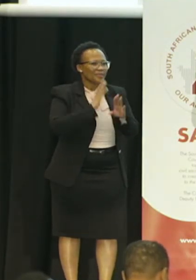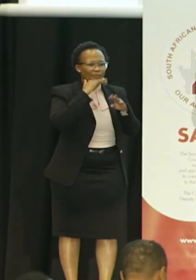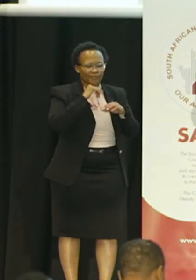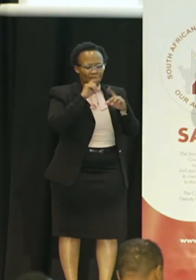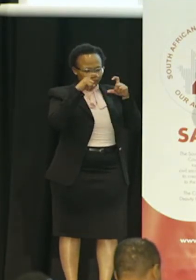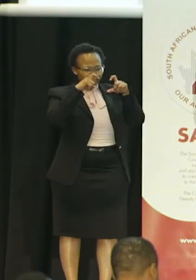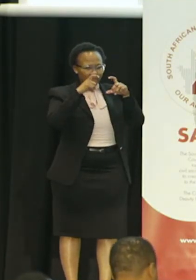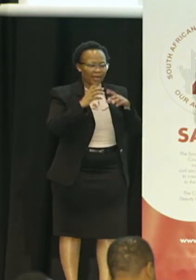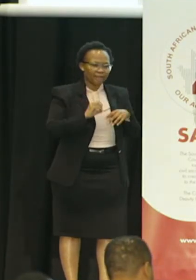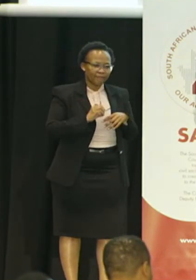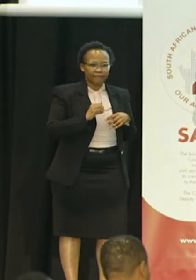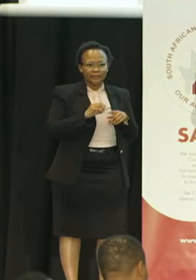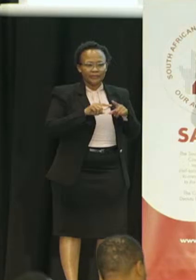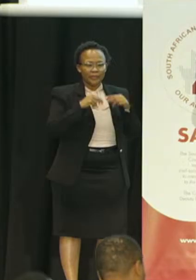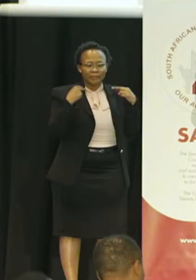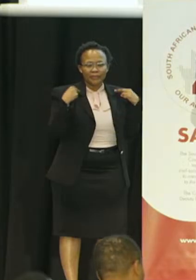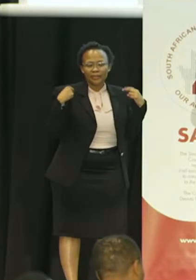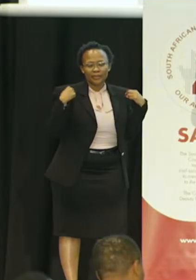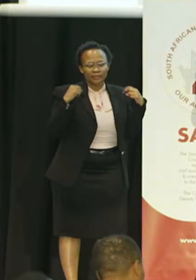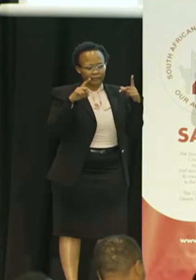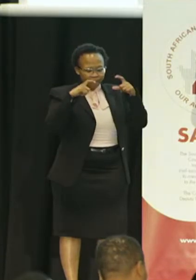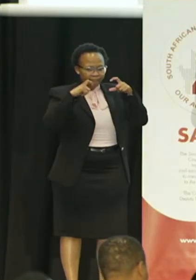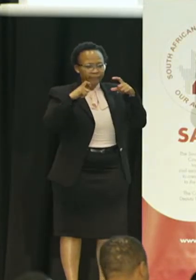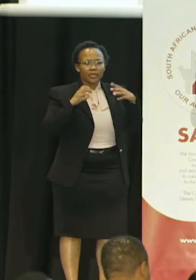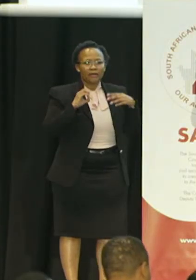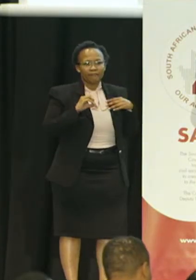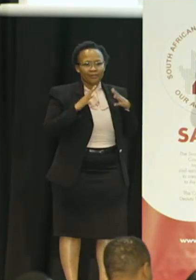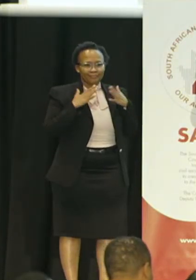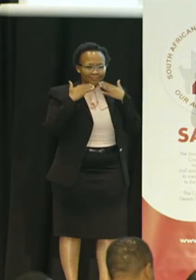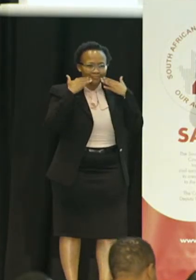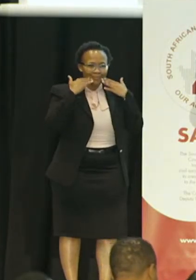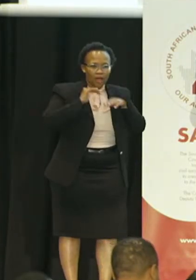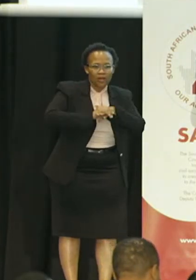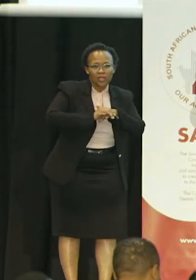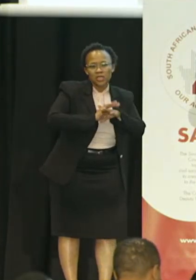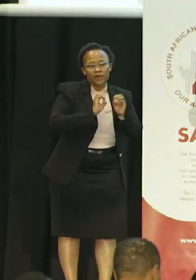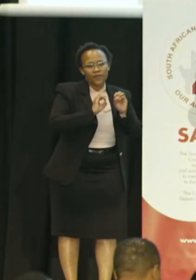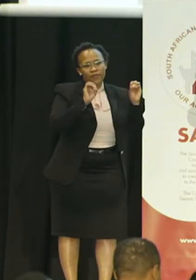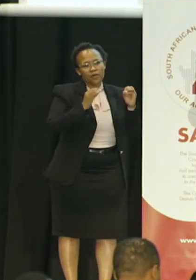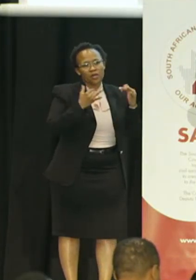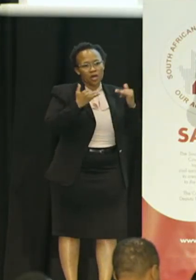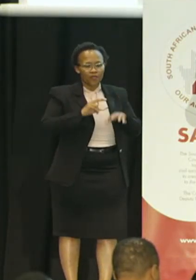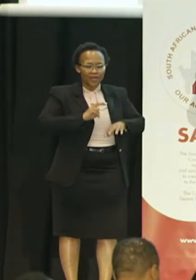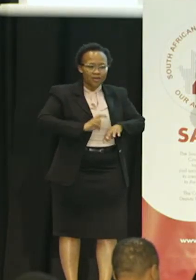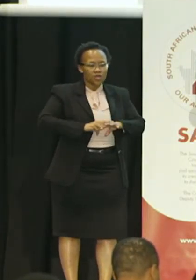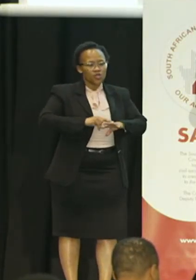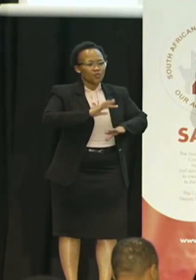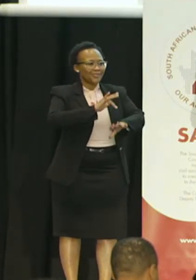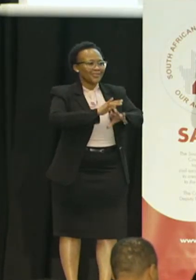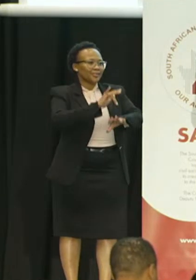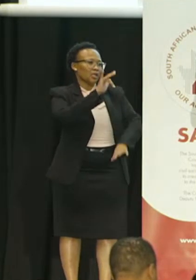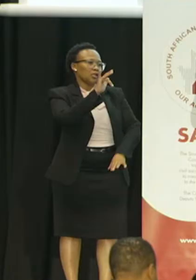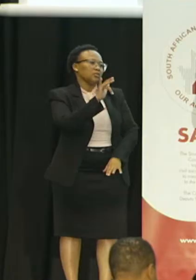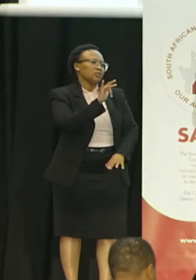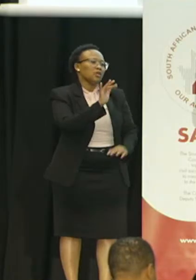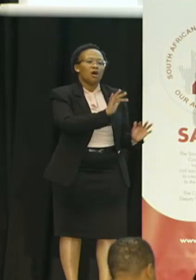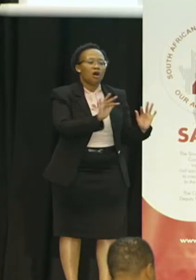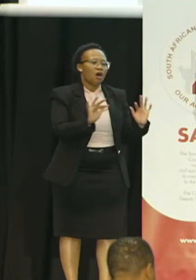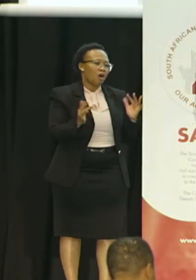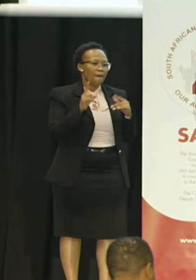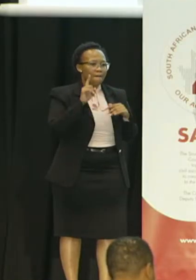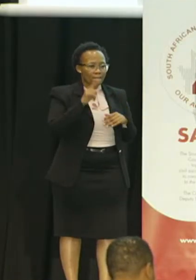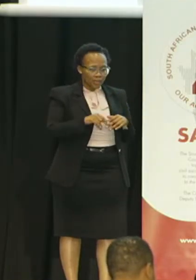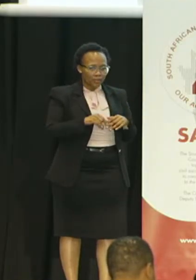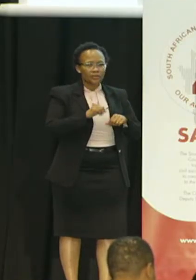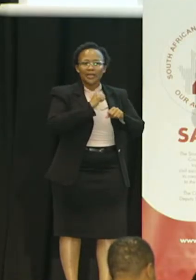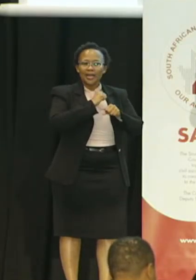that both clinical and non-clinical staff are sensitized and know that they should not ill-treat members of the